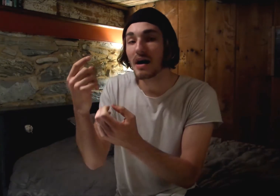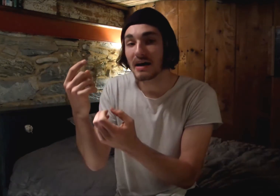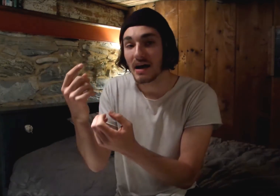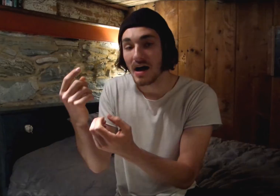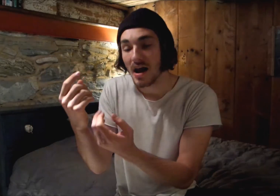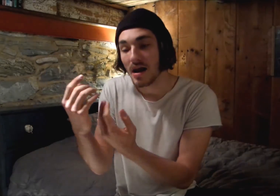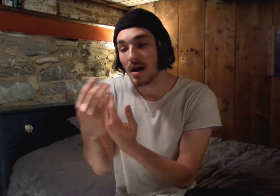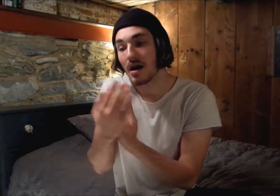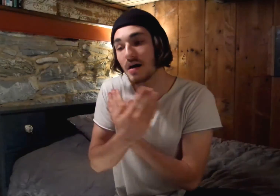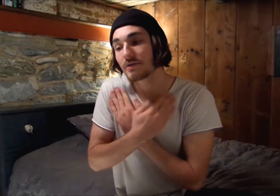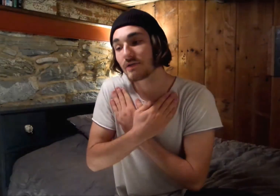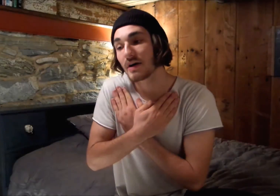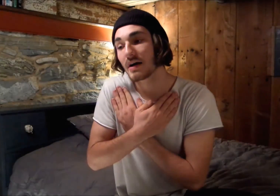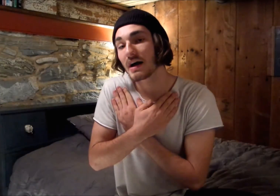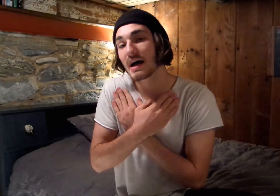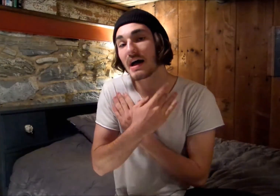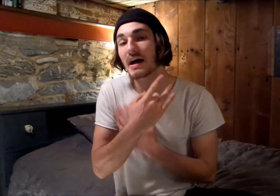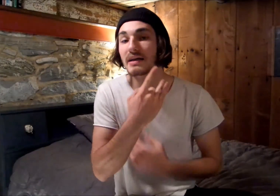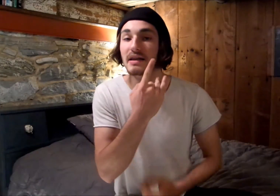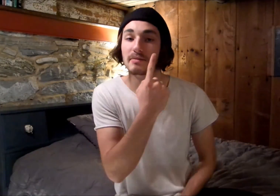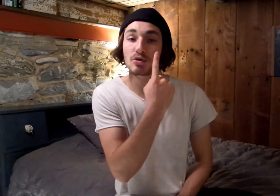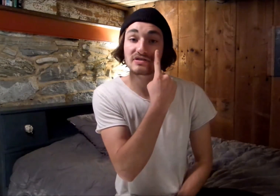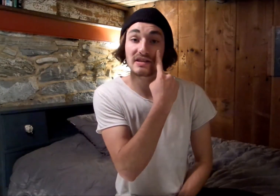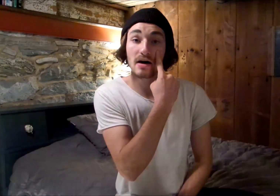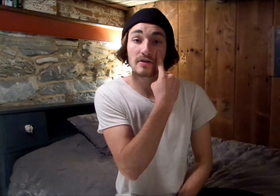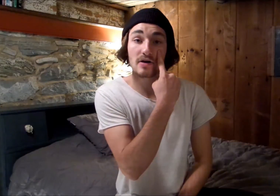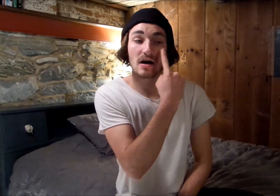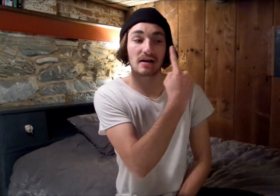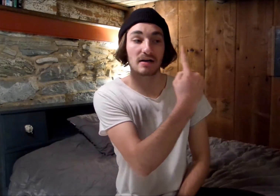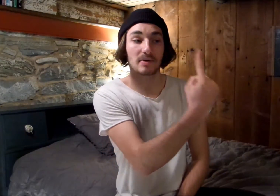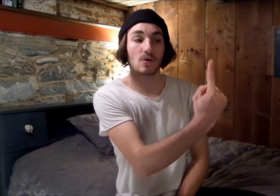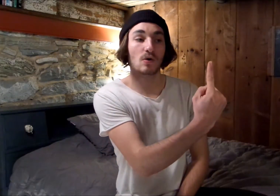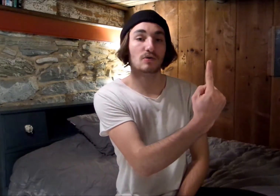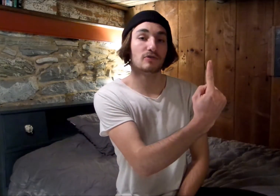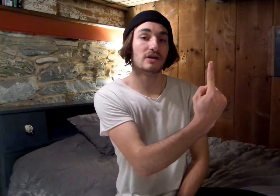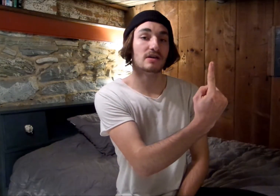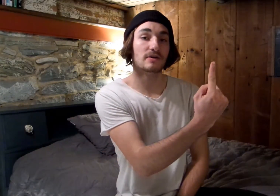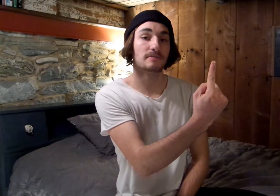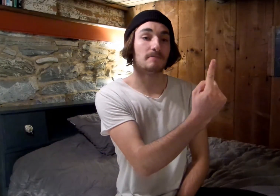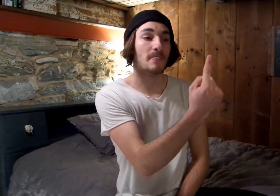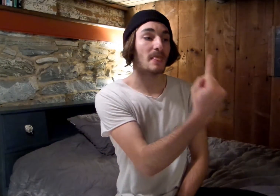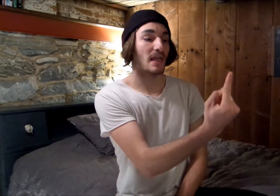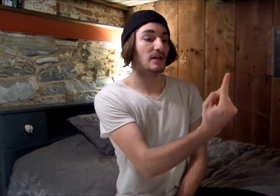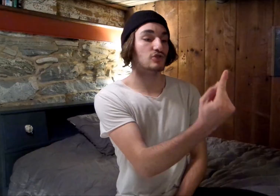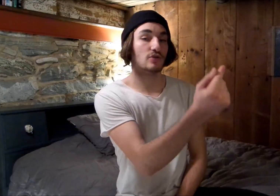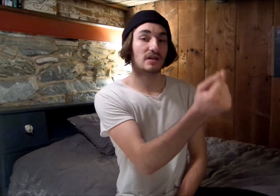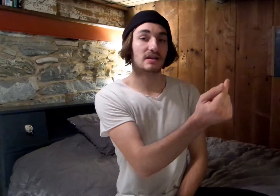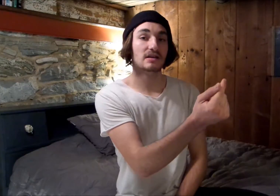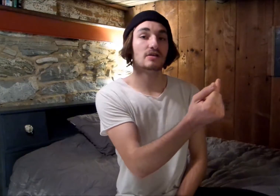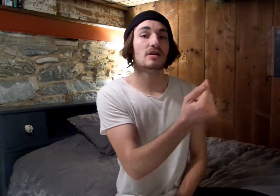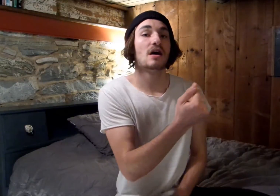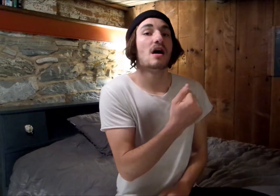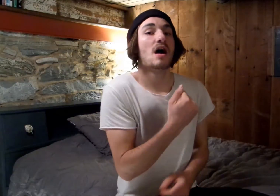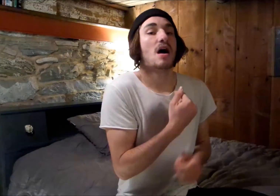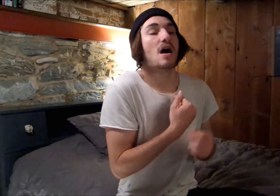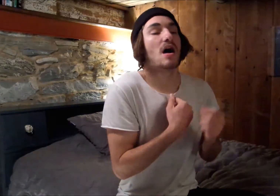I love. And then point to the other eye and make a one over here. And show that here,